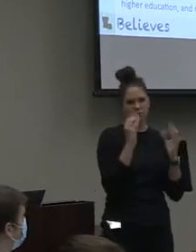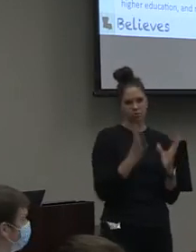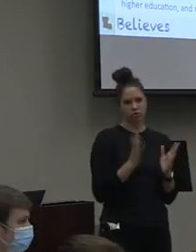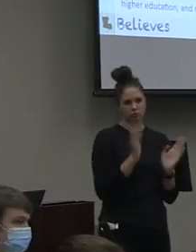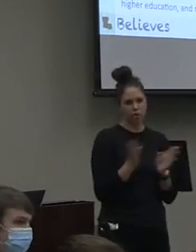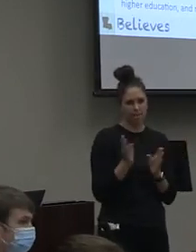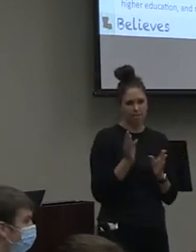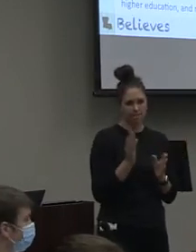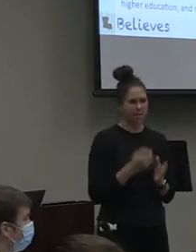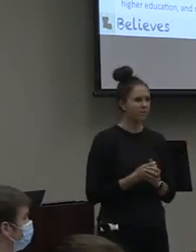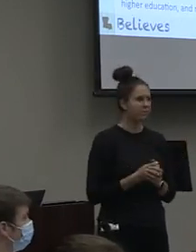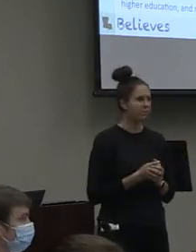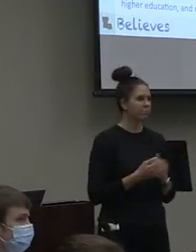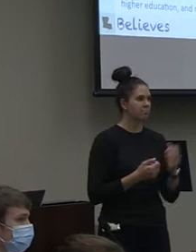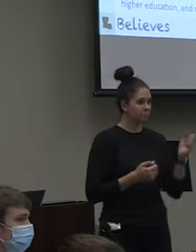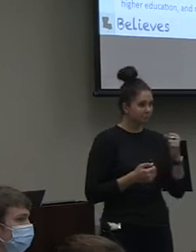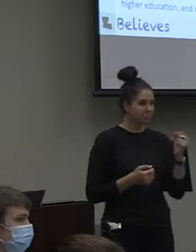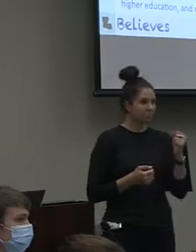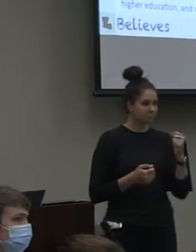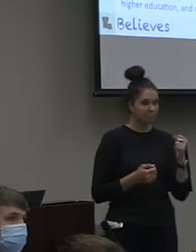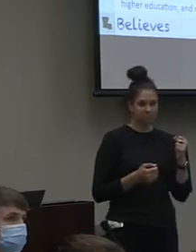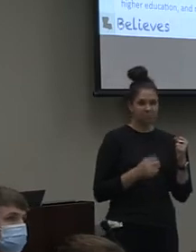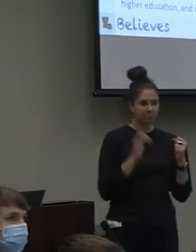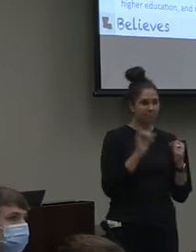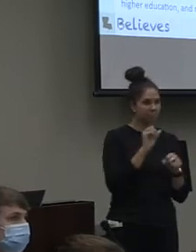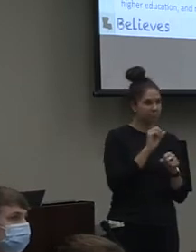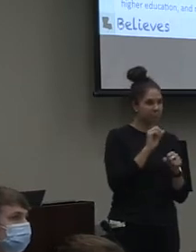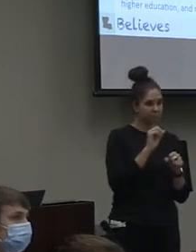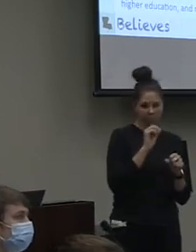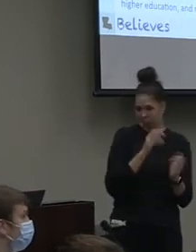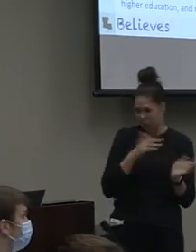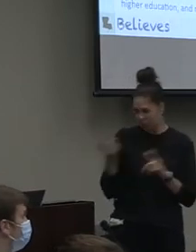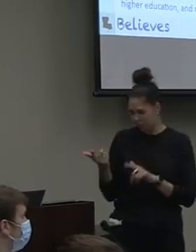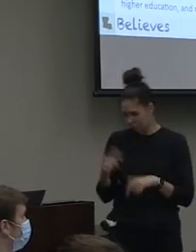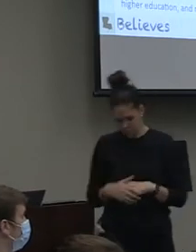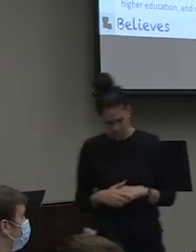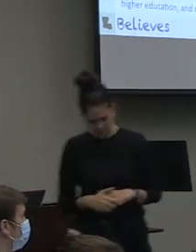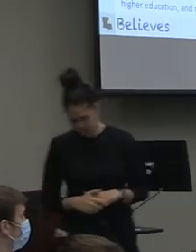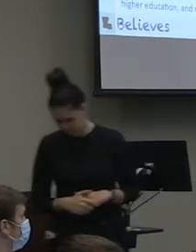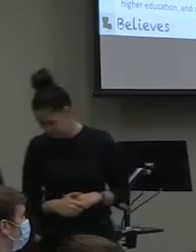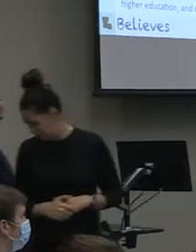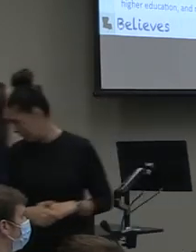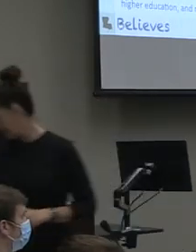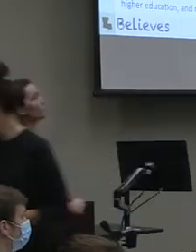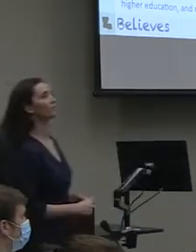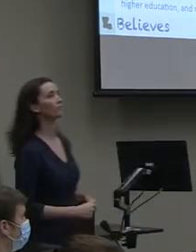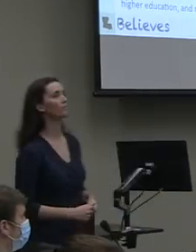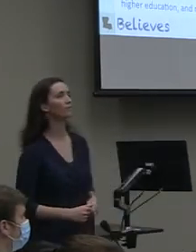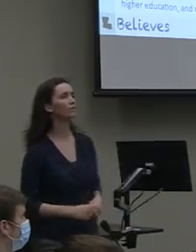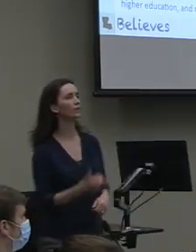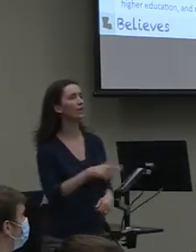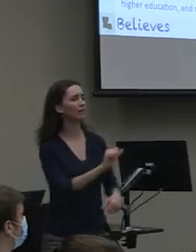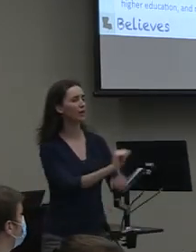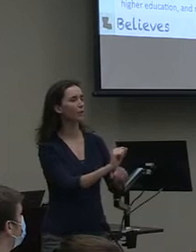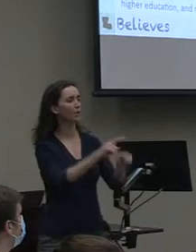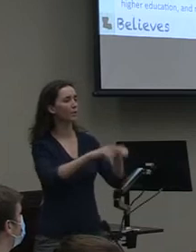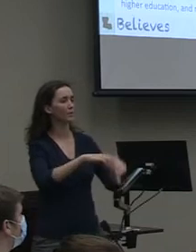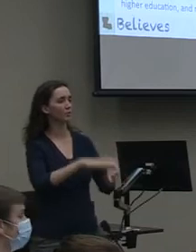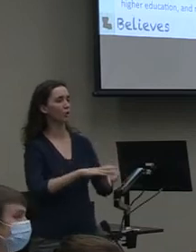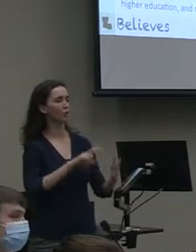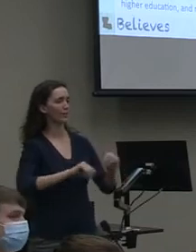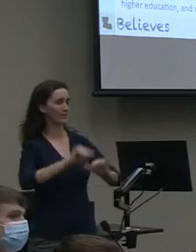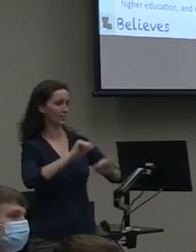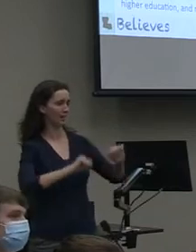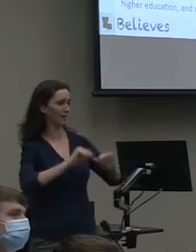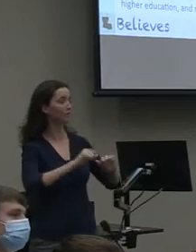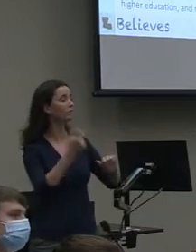prep. The work was grounded in reading science, and there are phonological awareness parts